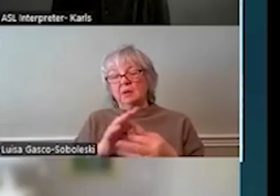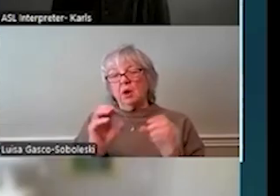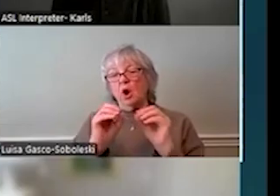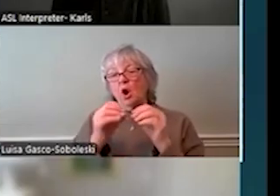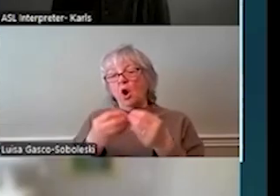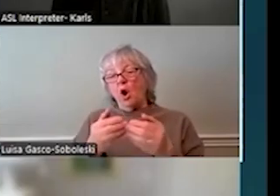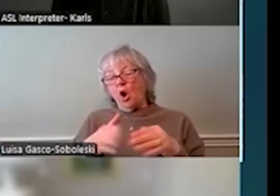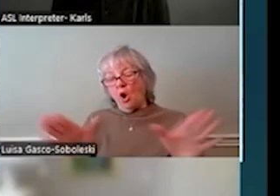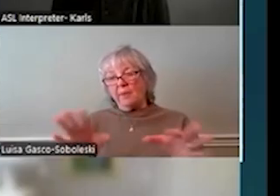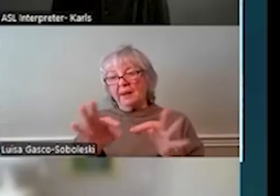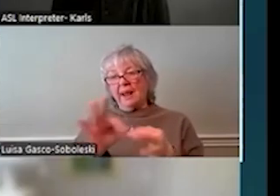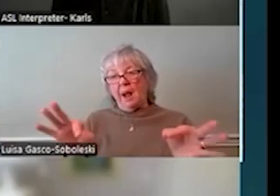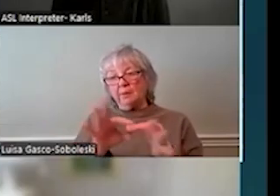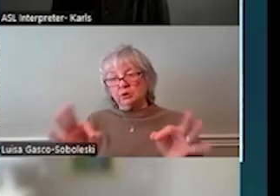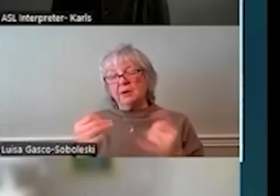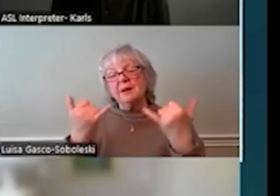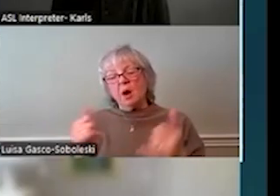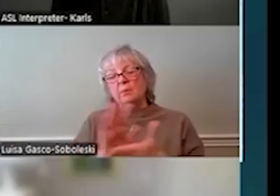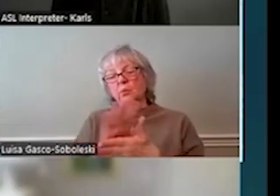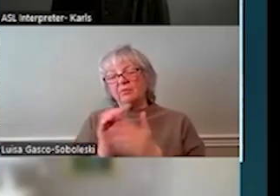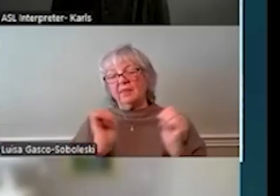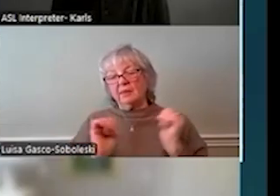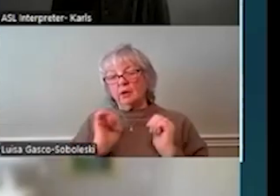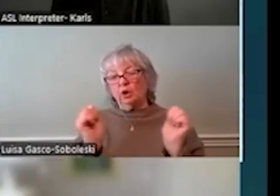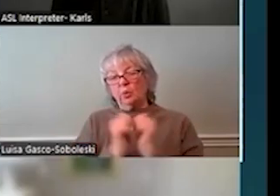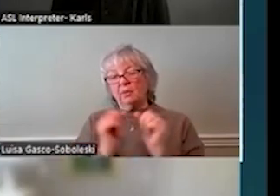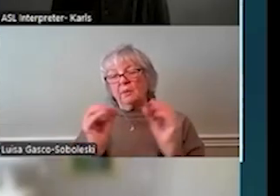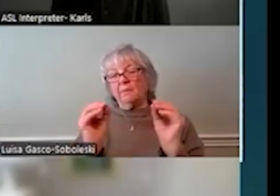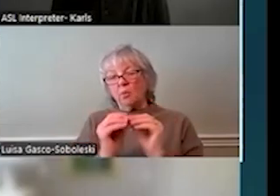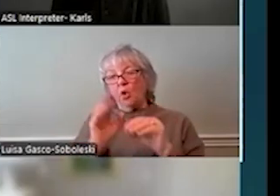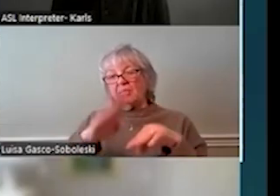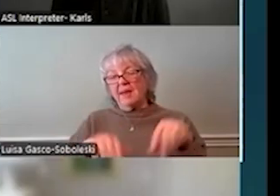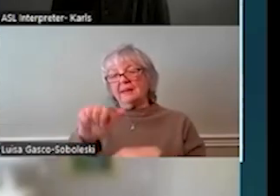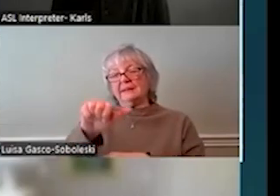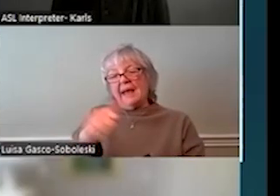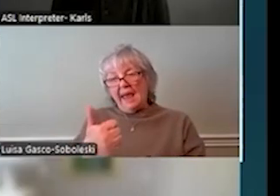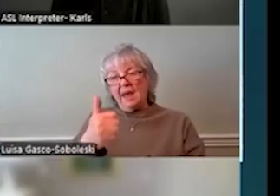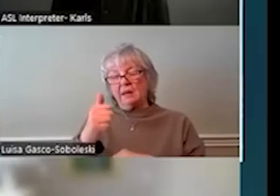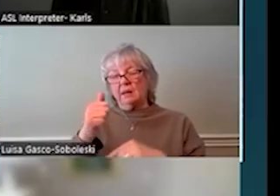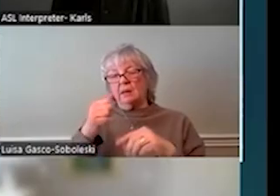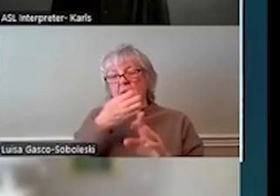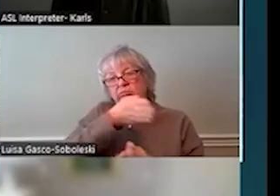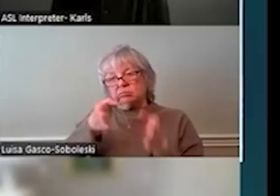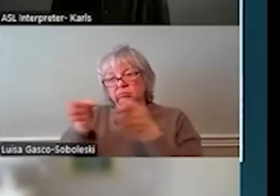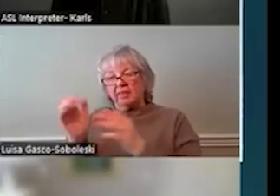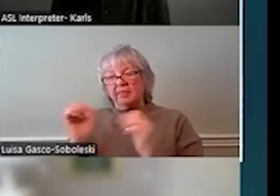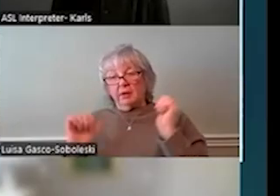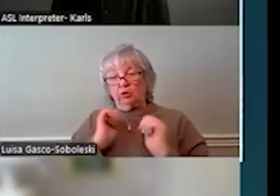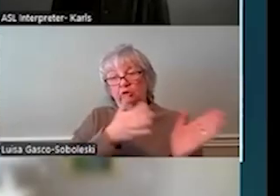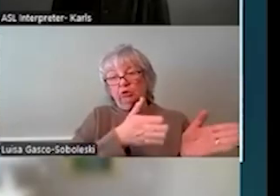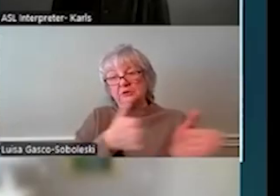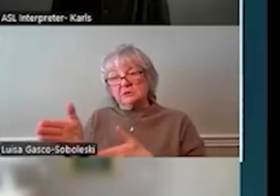back in 2000, we started to get captions,